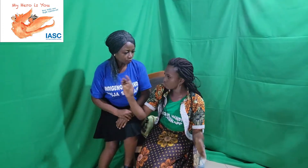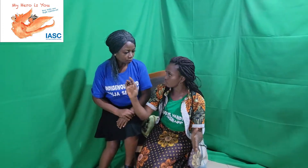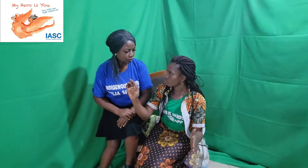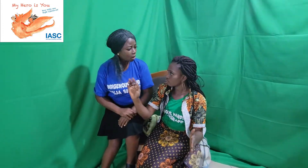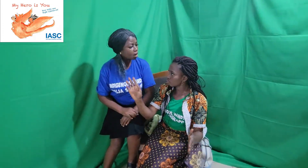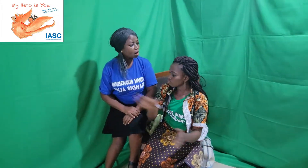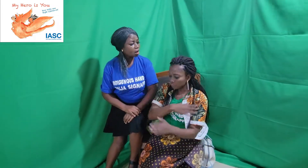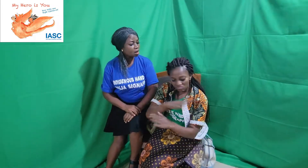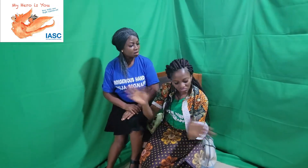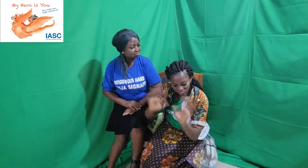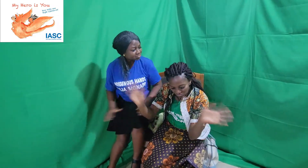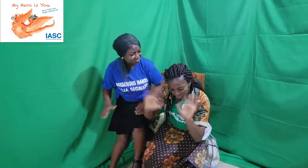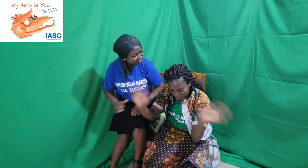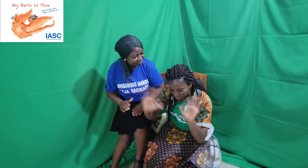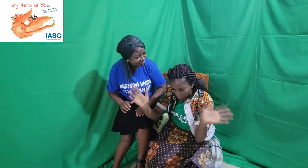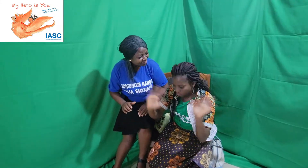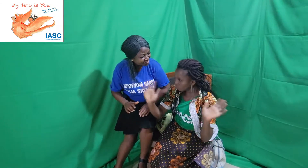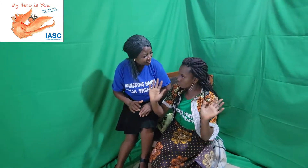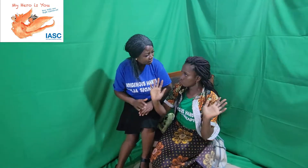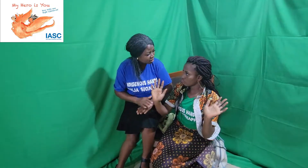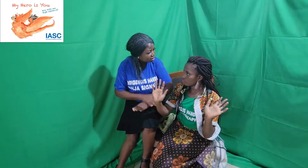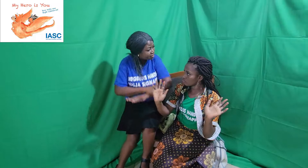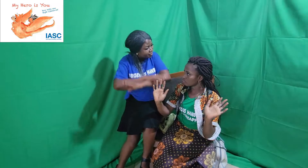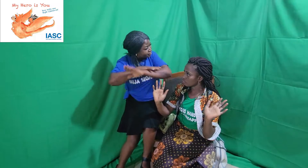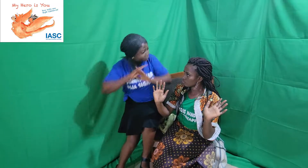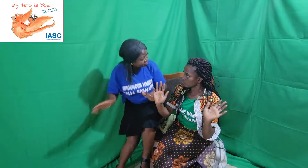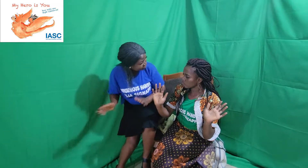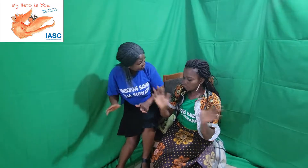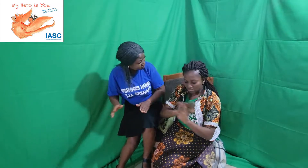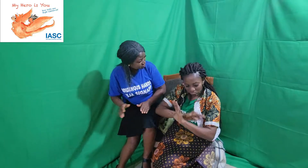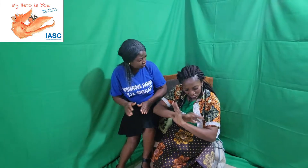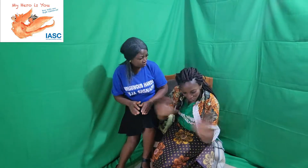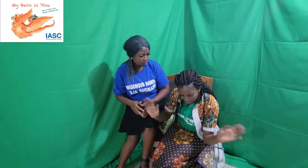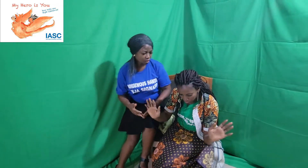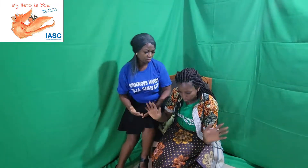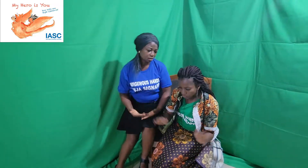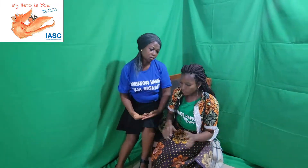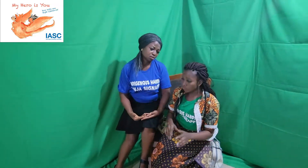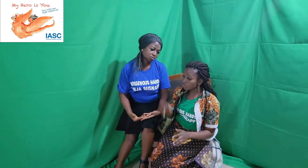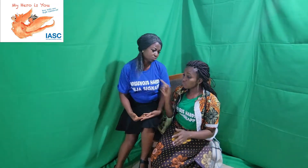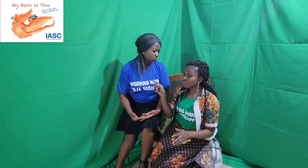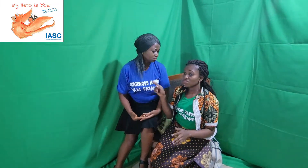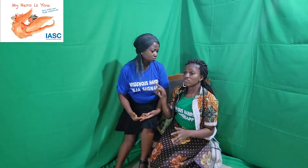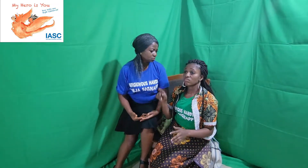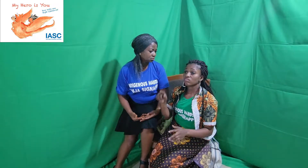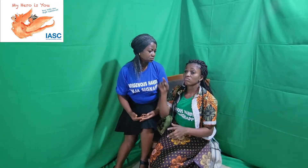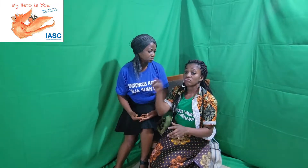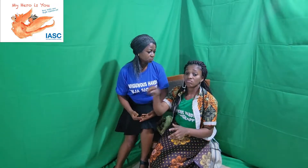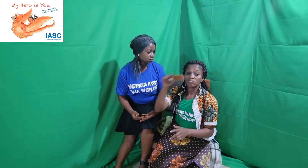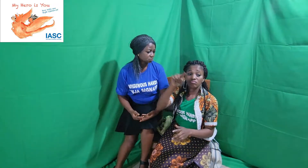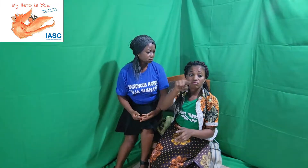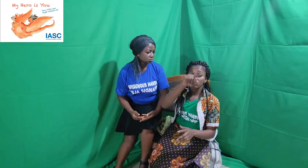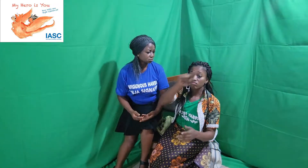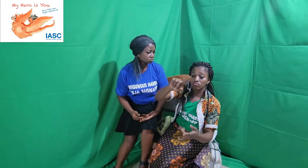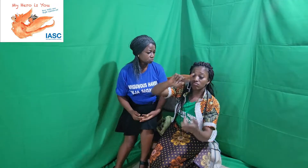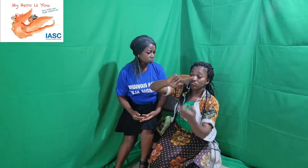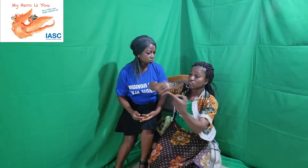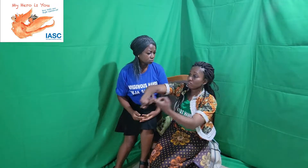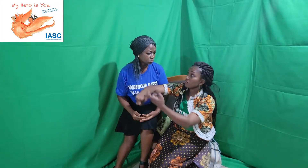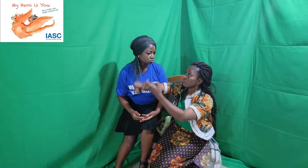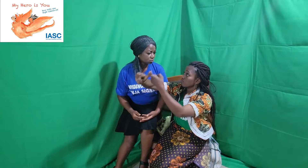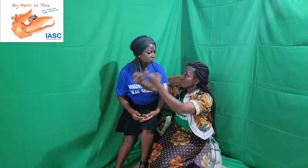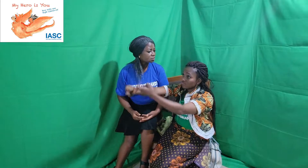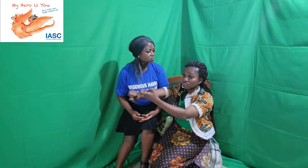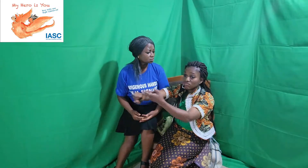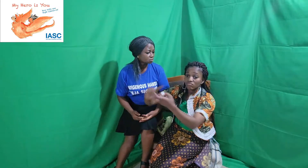safe, Sarah. The virus affects many kinds of people, and